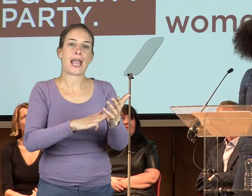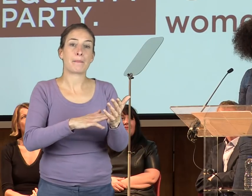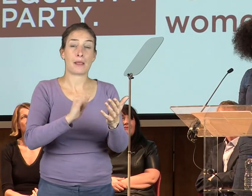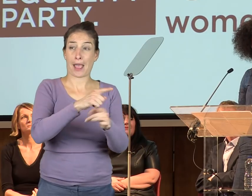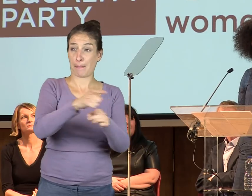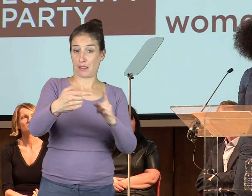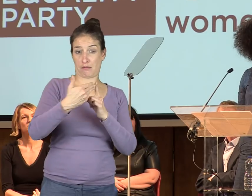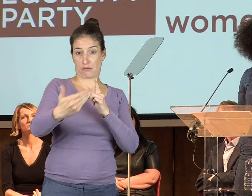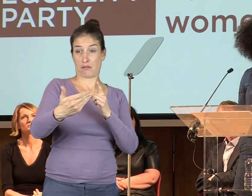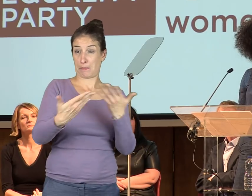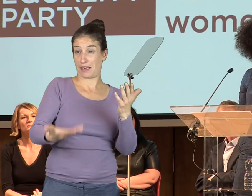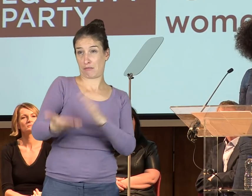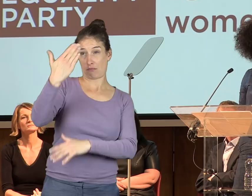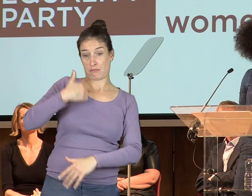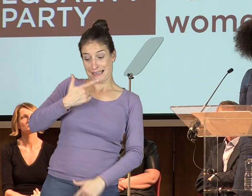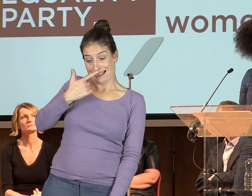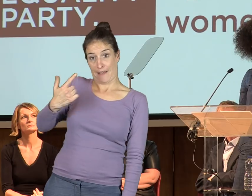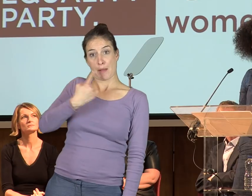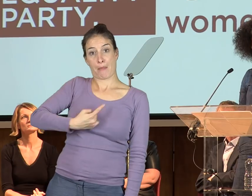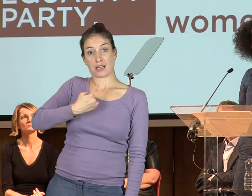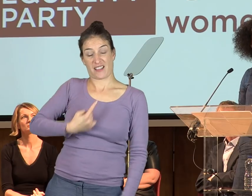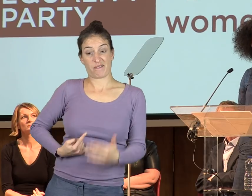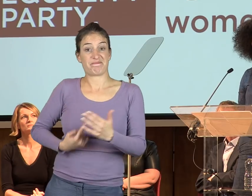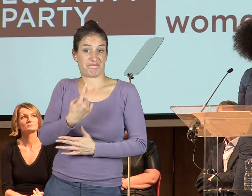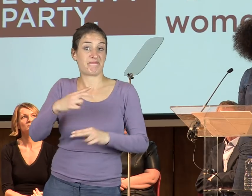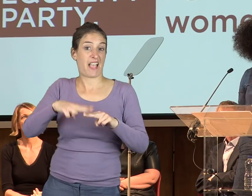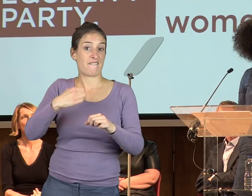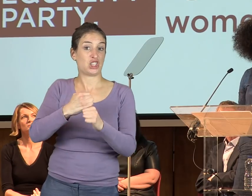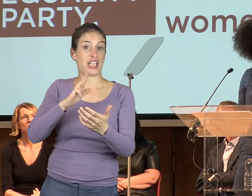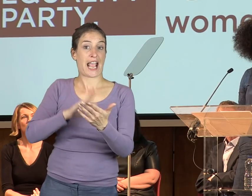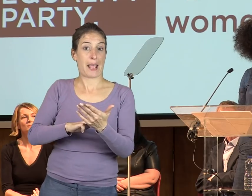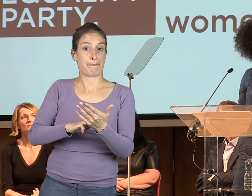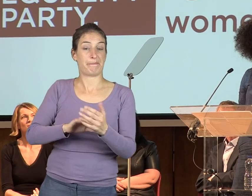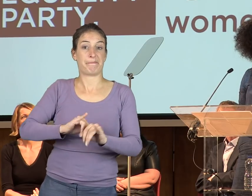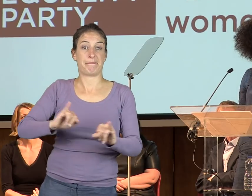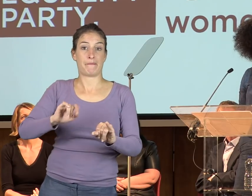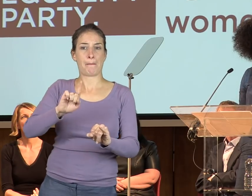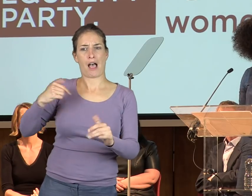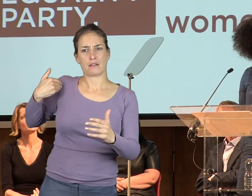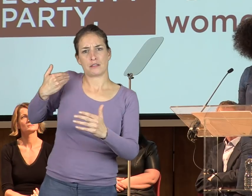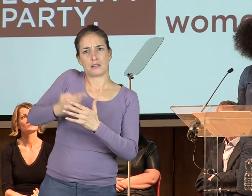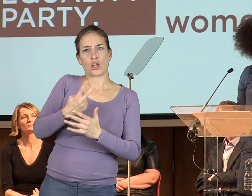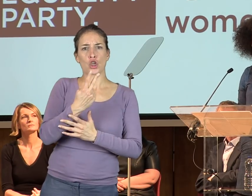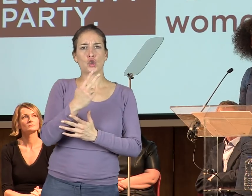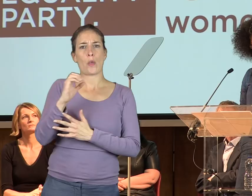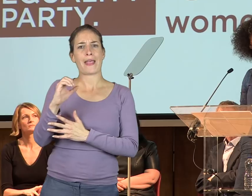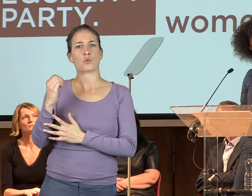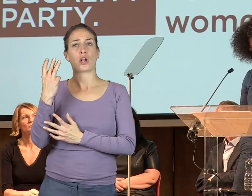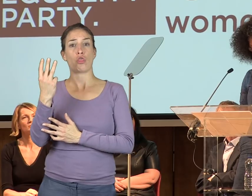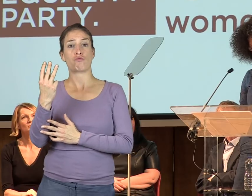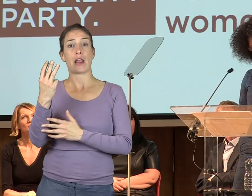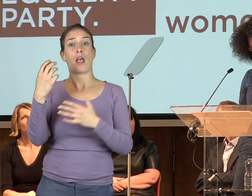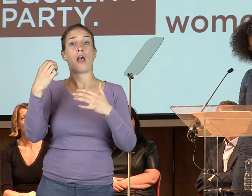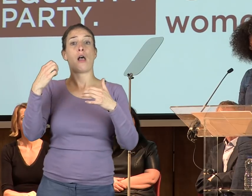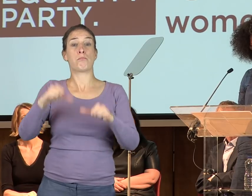age of 7. But it was not until 2003 that the loopholes that allowed this act of violence to be committed against British girls and